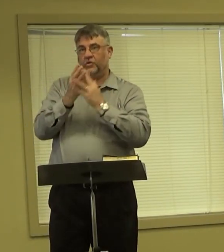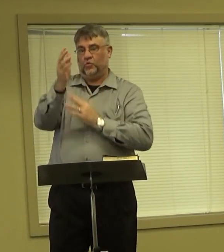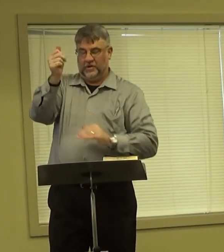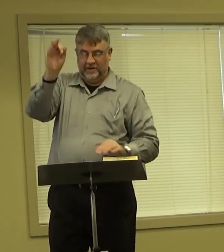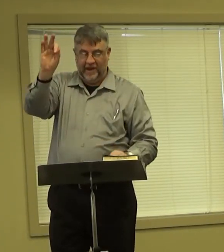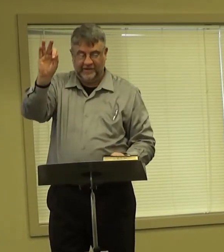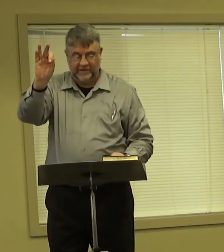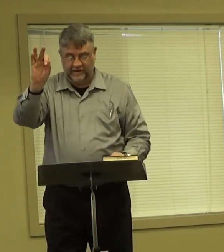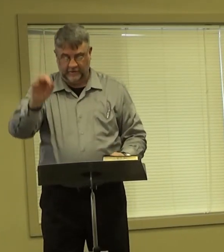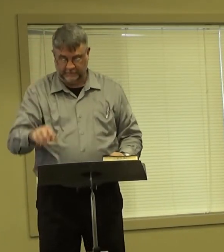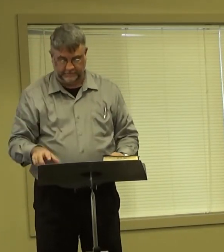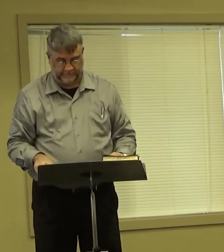16 through 19.